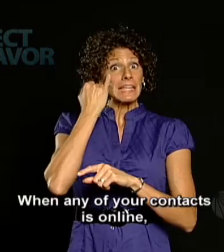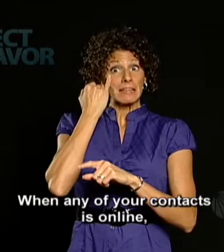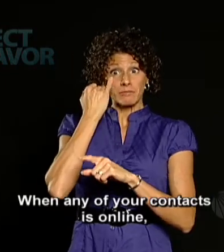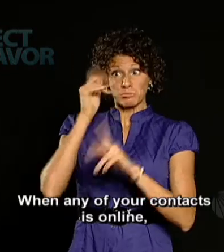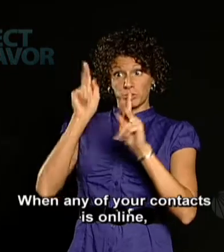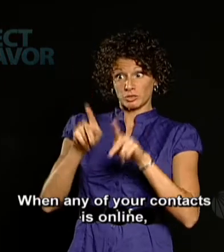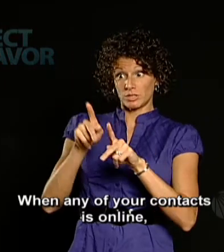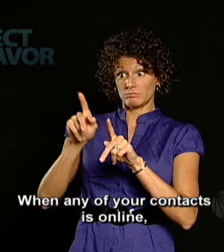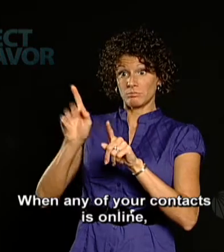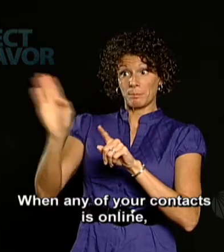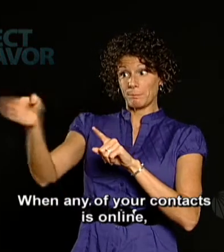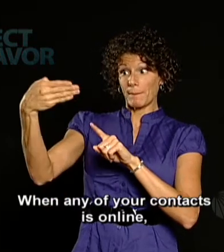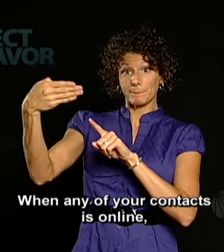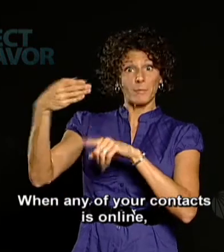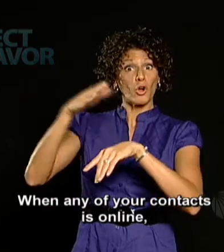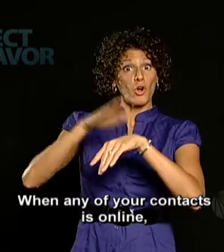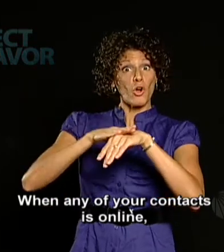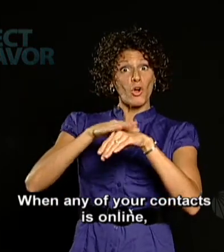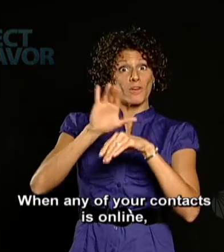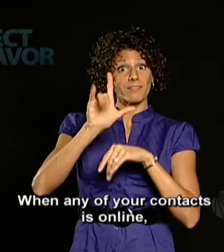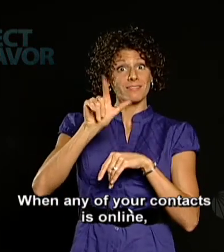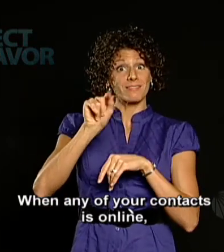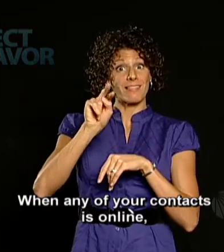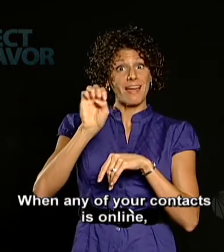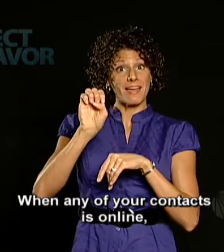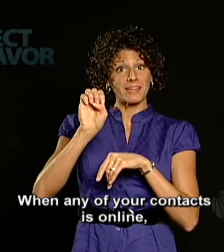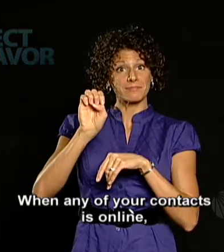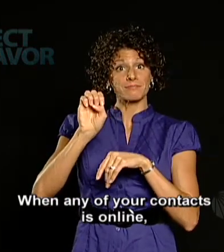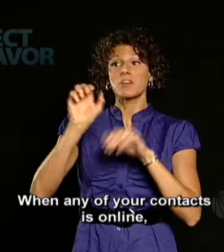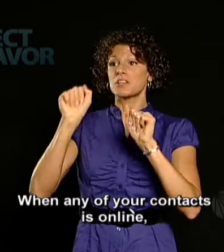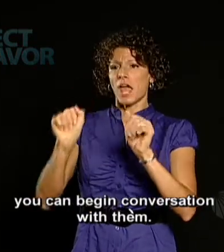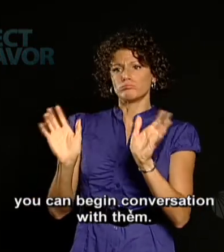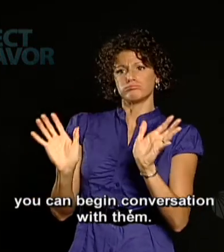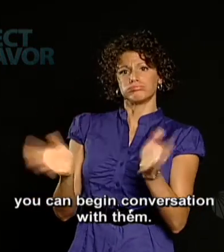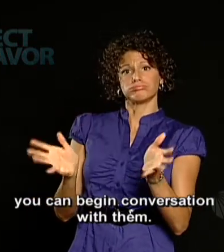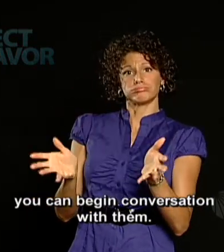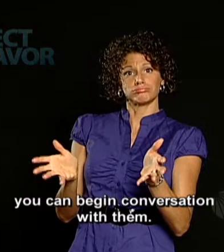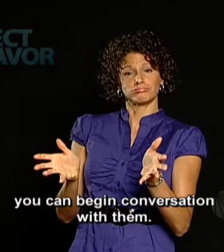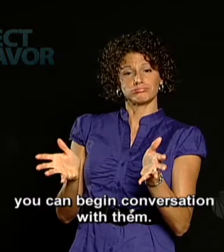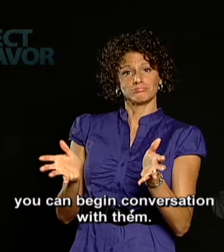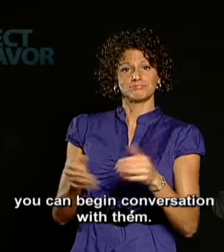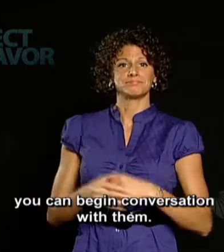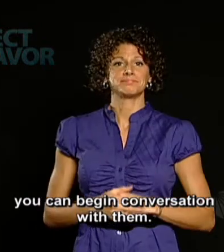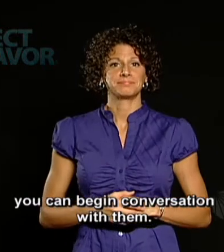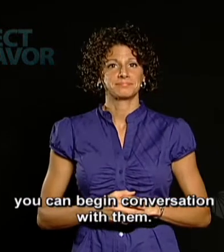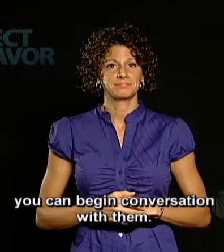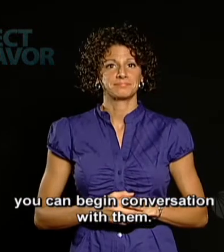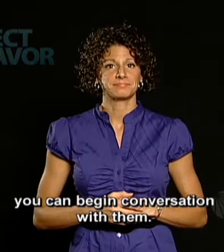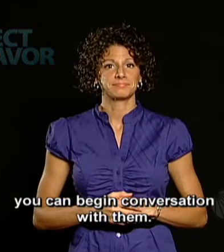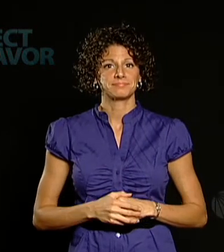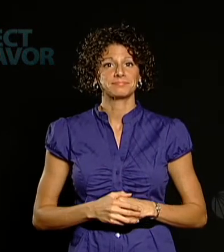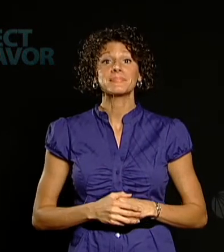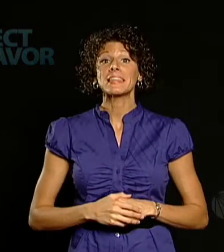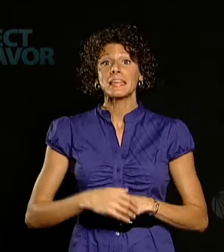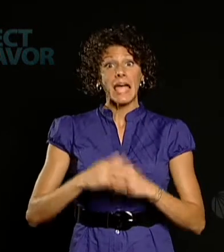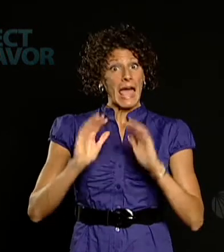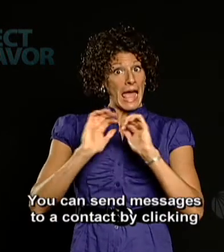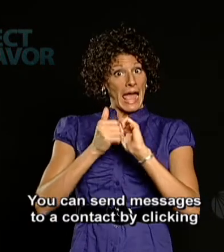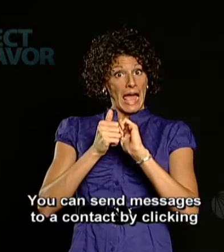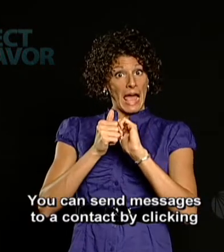When any of your contacts is online, you can begin conversation with them. You can send